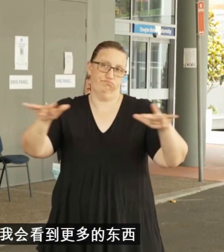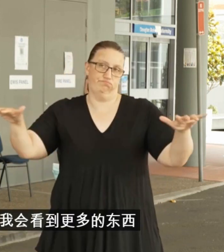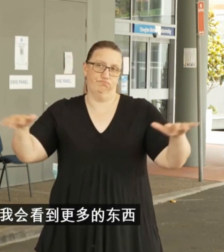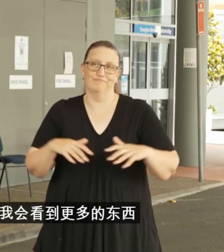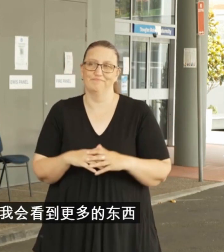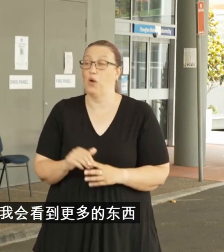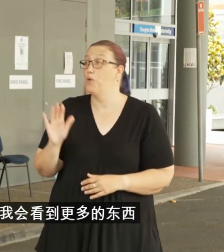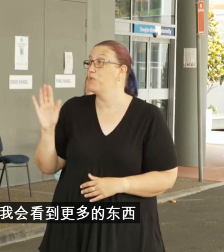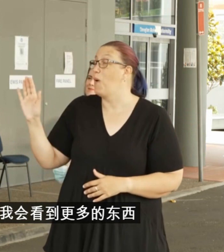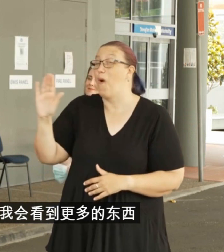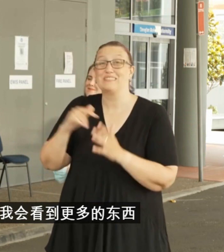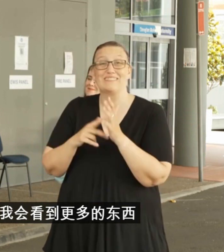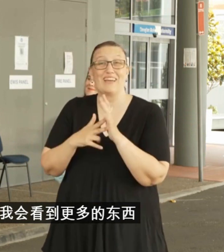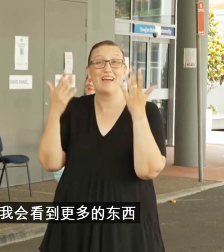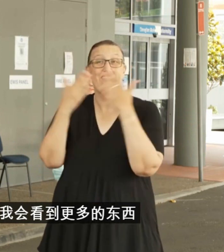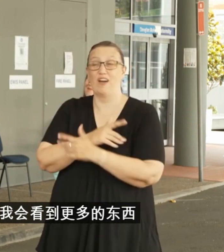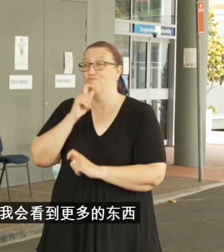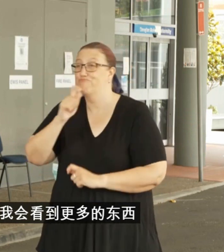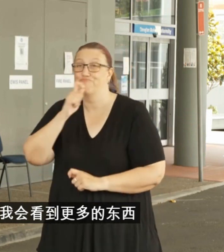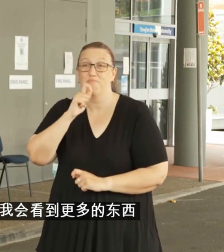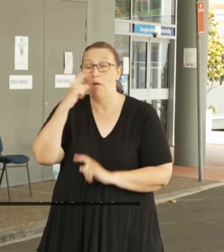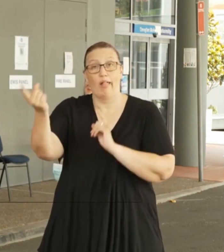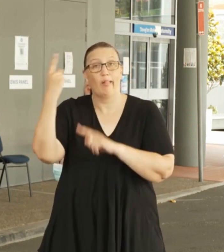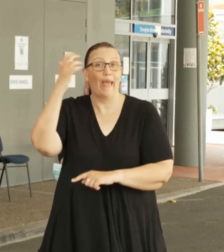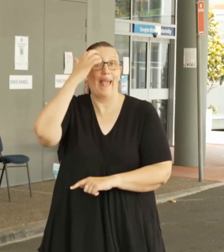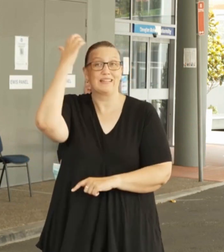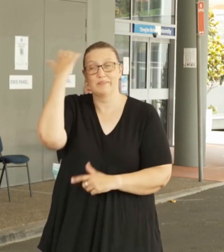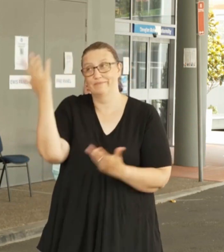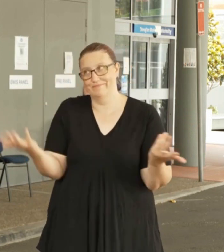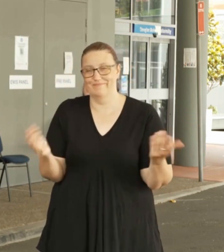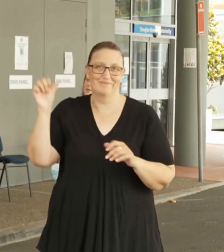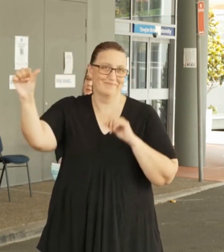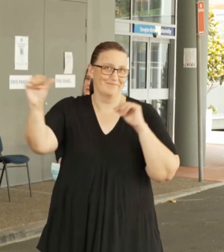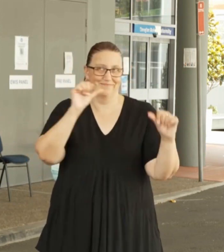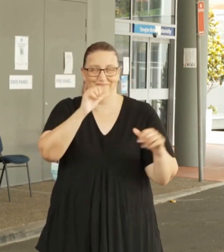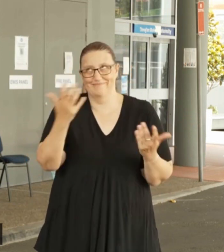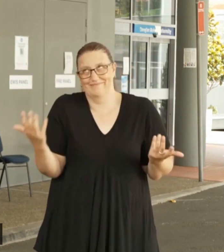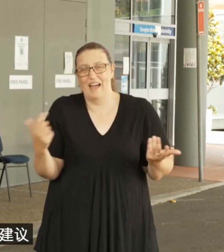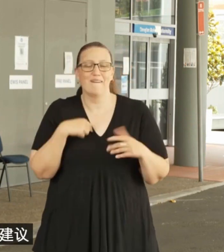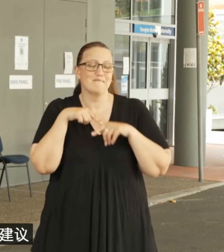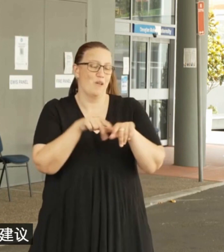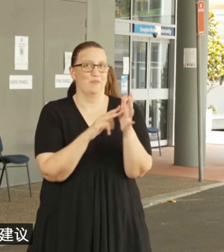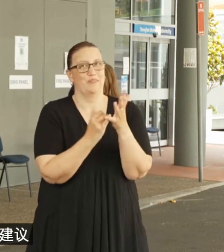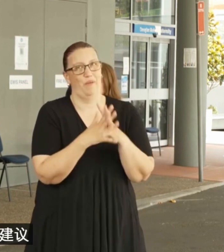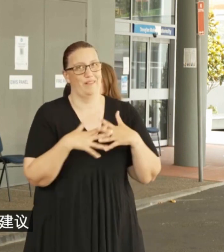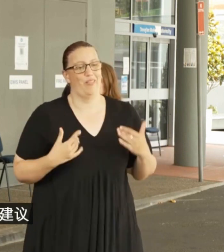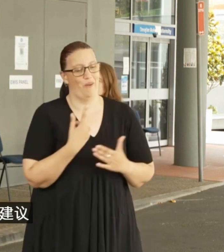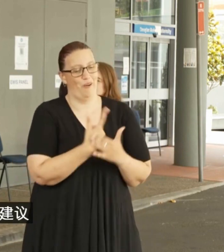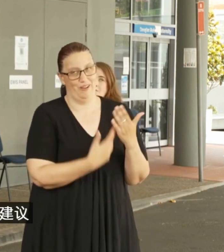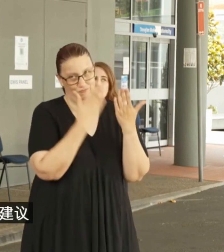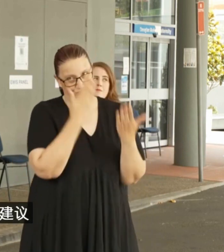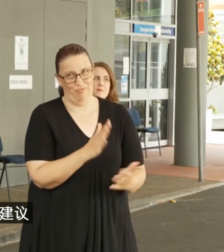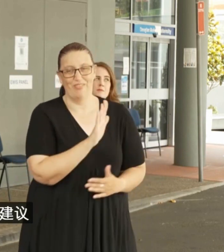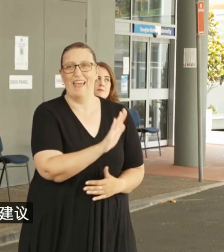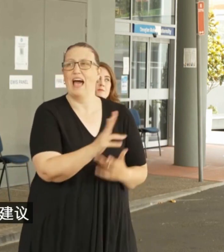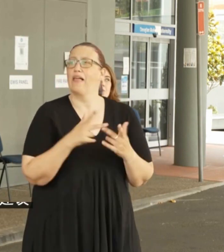your TV programs at night. Everybody's an expert. At the end of the day, we'll take our advice from New South Wales Health and weigh